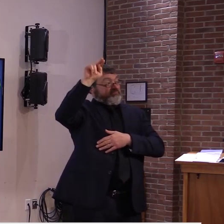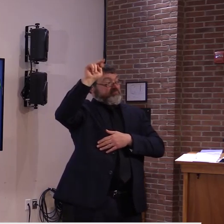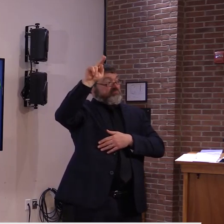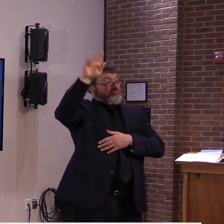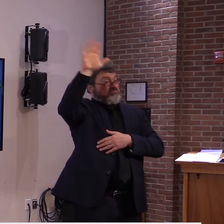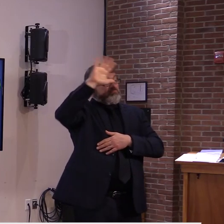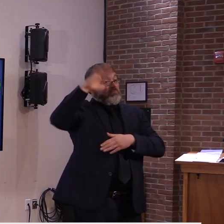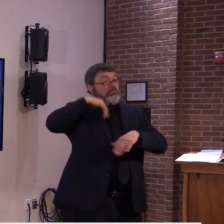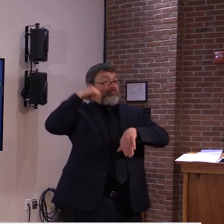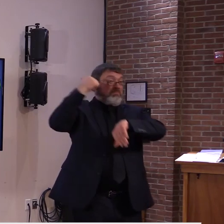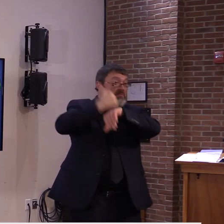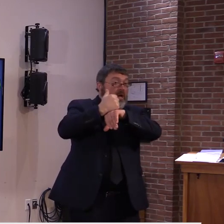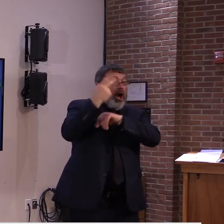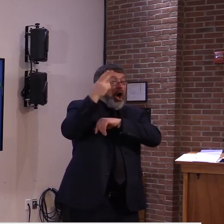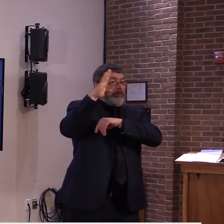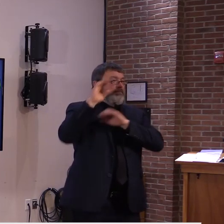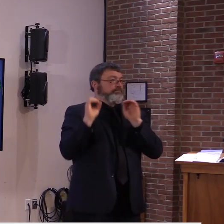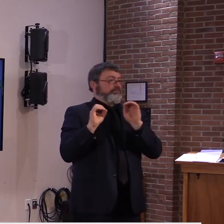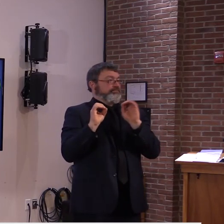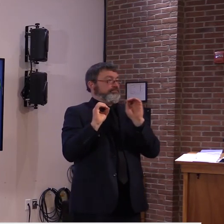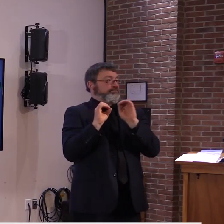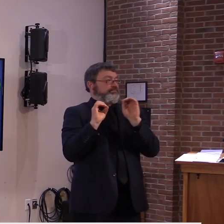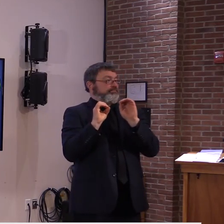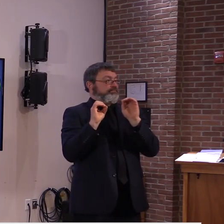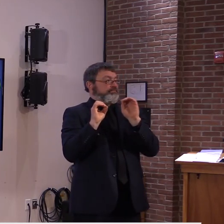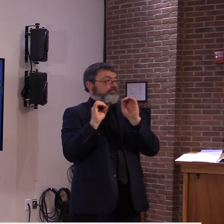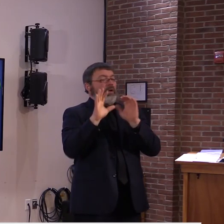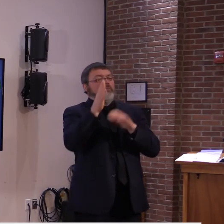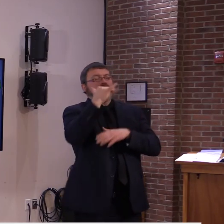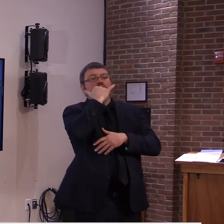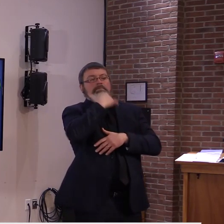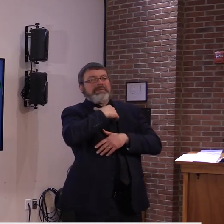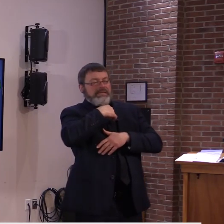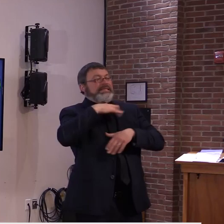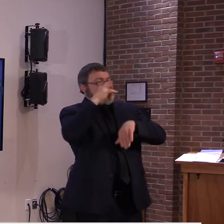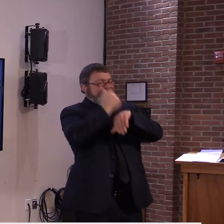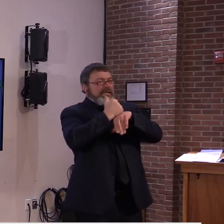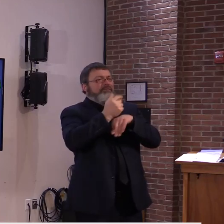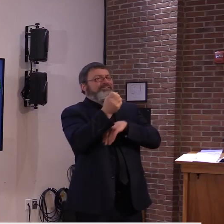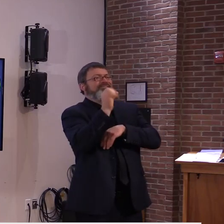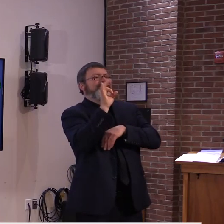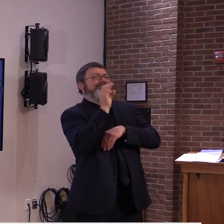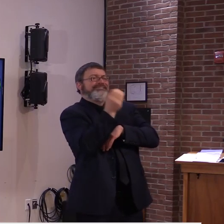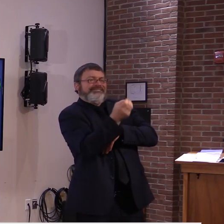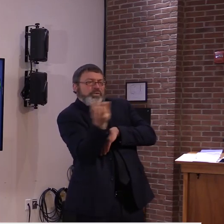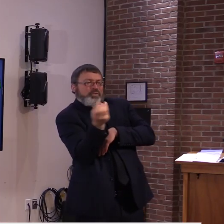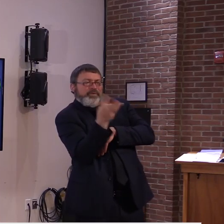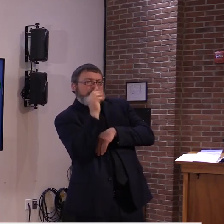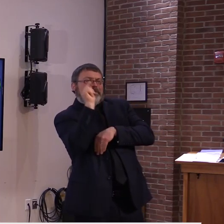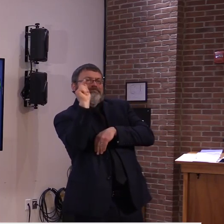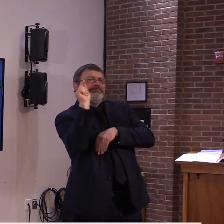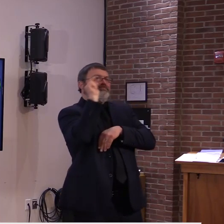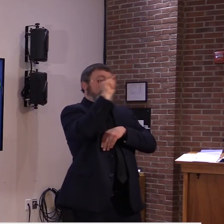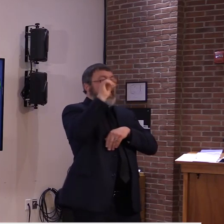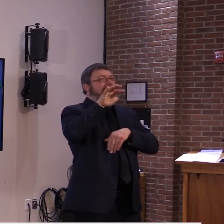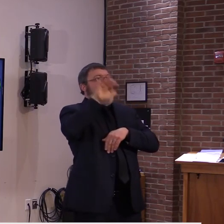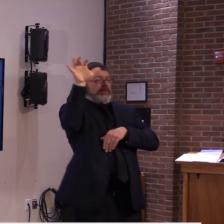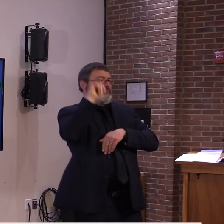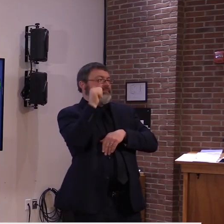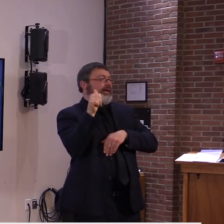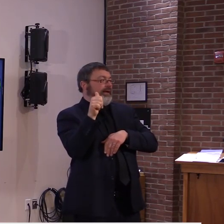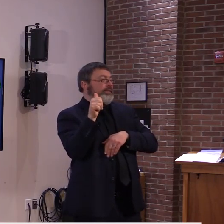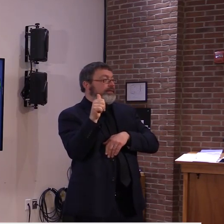Joe, you raise a really good question that we're going to have to take a look at. As you know, we didn't place a lot of hubs in the Northeast